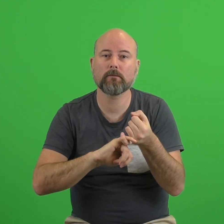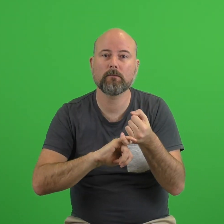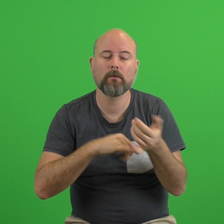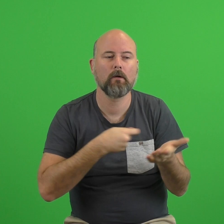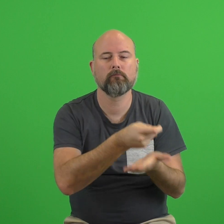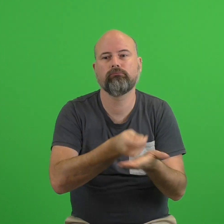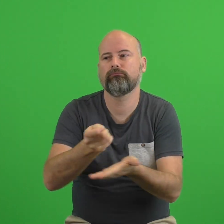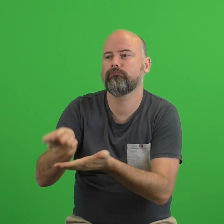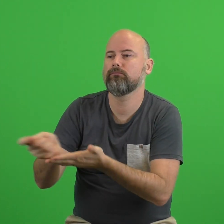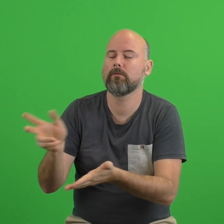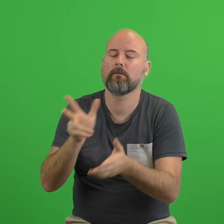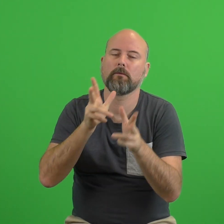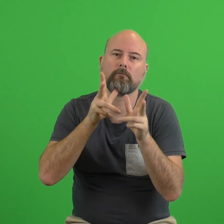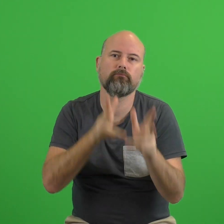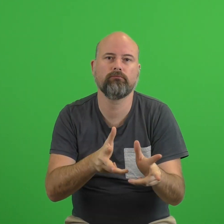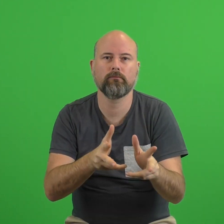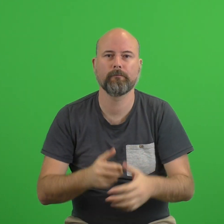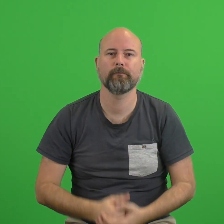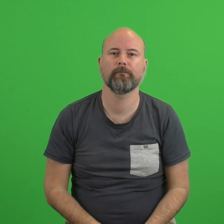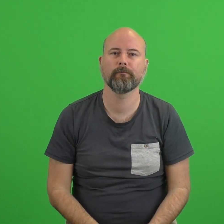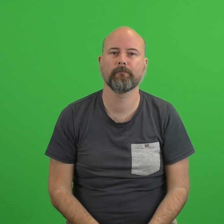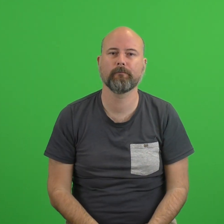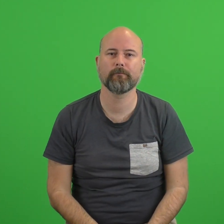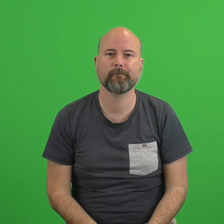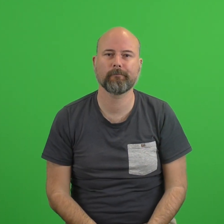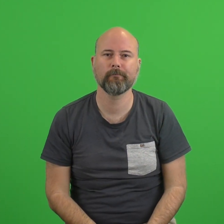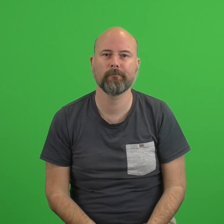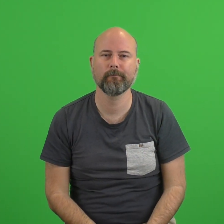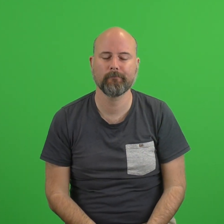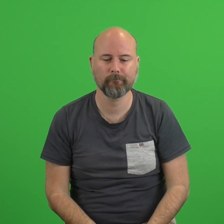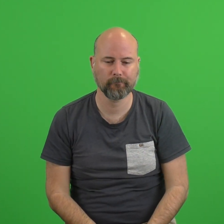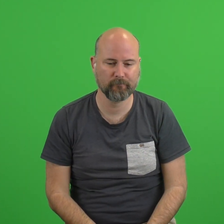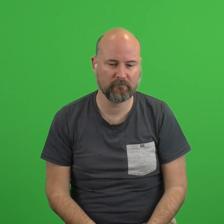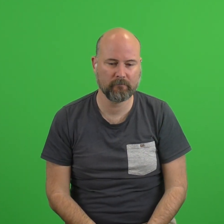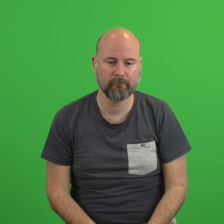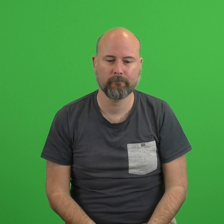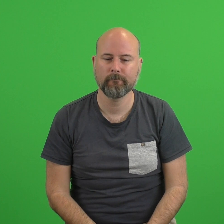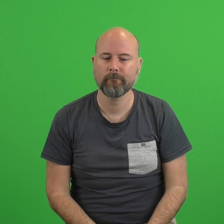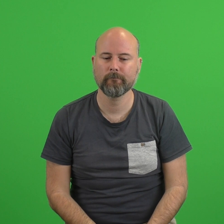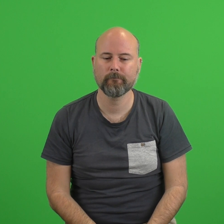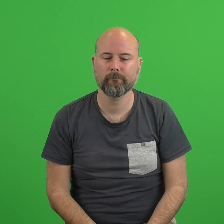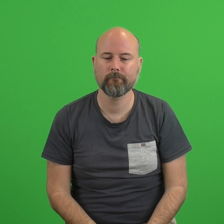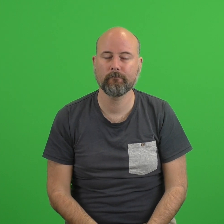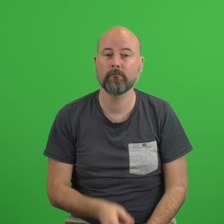Or I could pay bills. I could set it up in that way and say I've paid all my bills and thank God I've got them off my back.